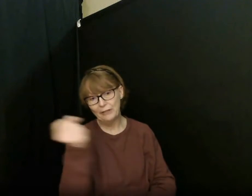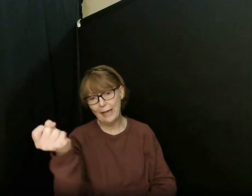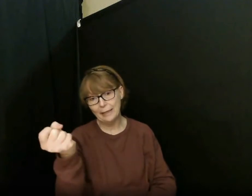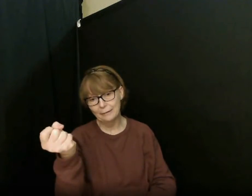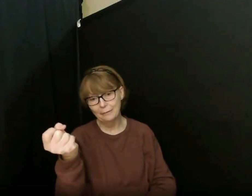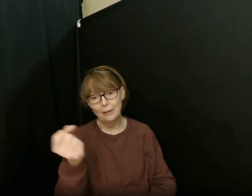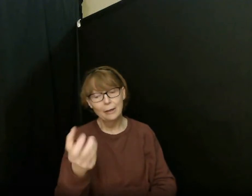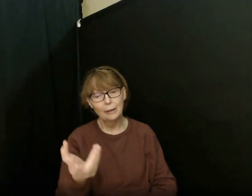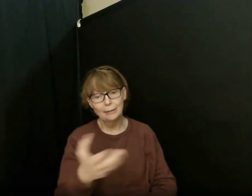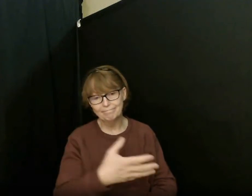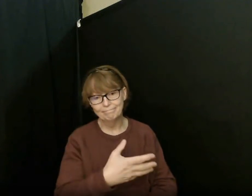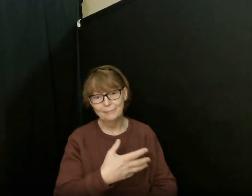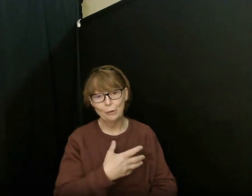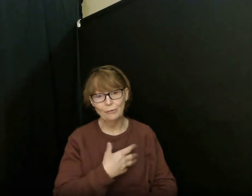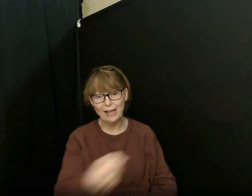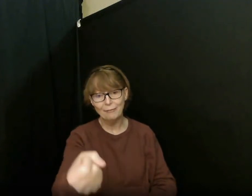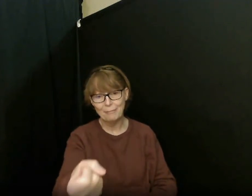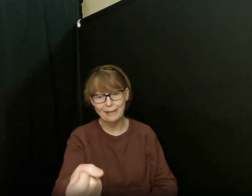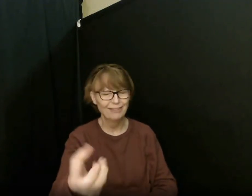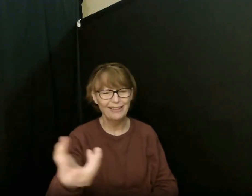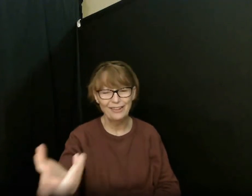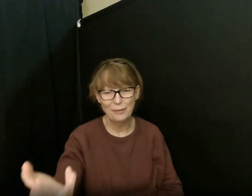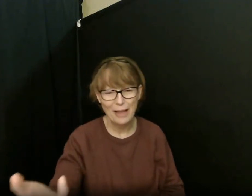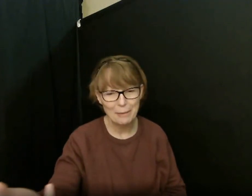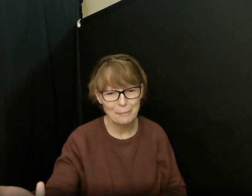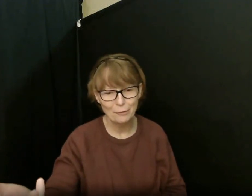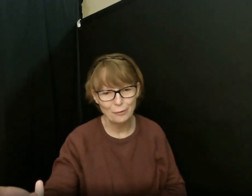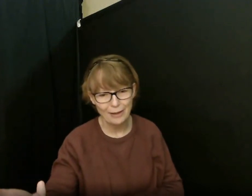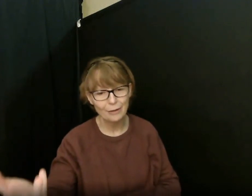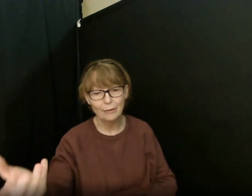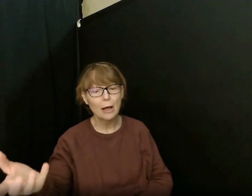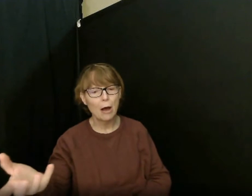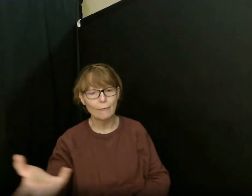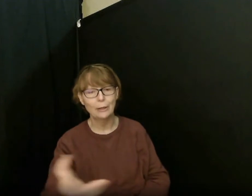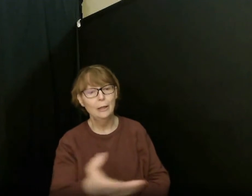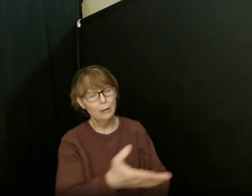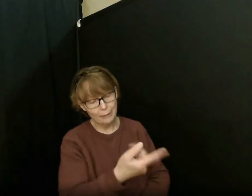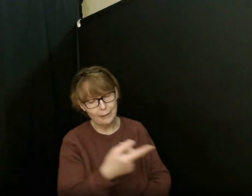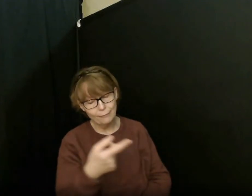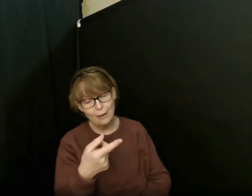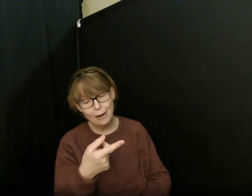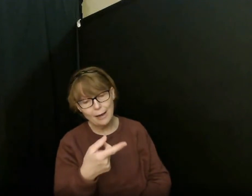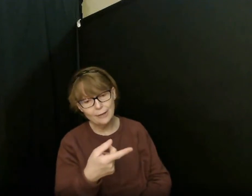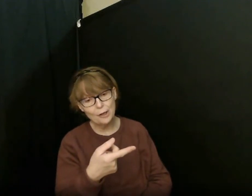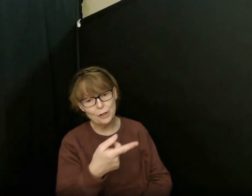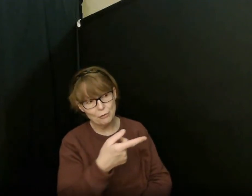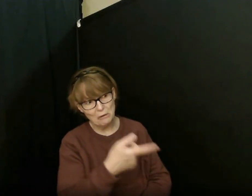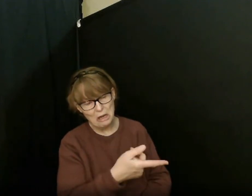take. Take it from me. How many people do that? Not often. But if I tell you,